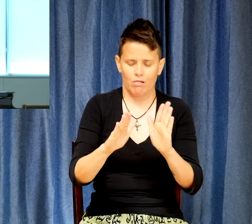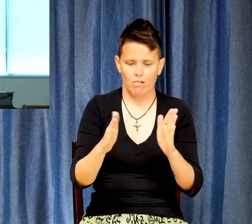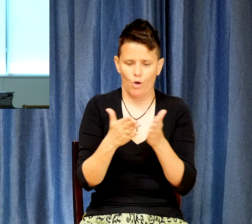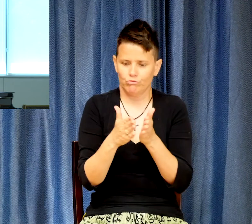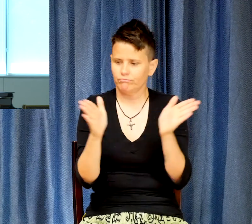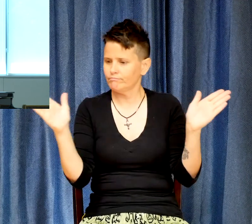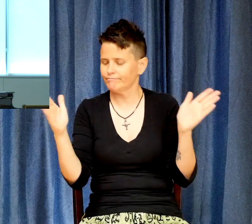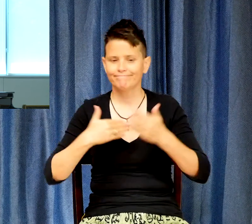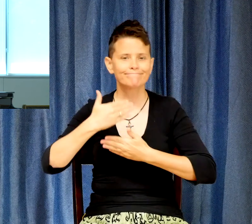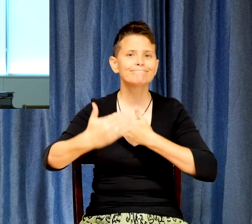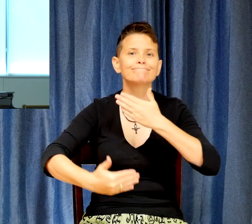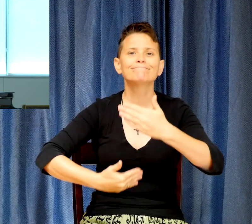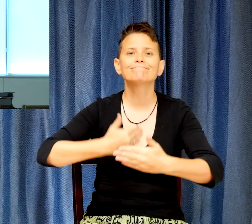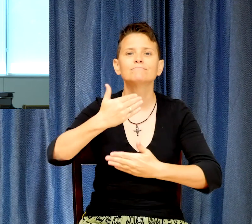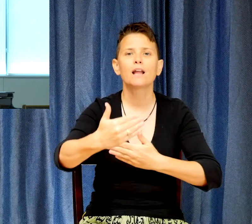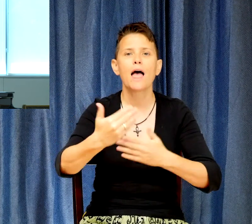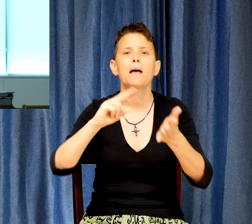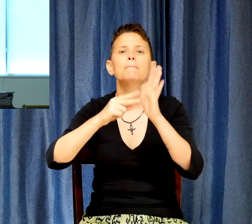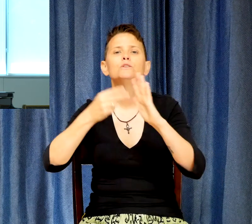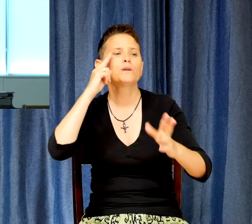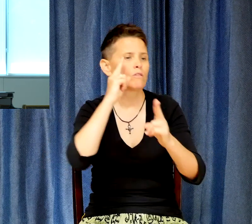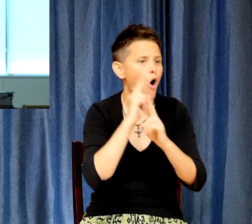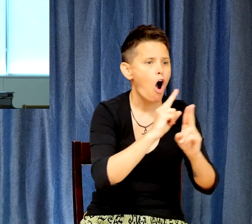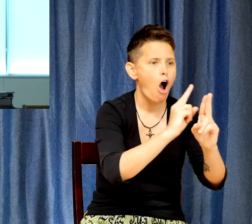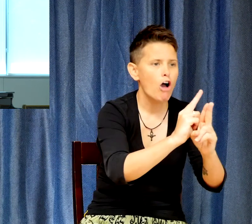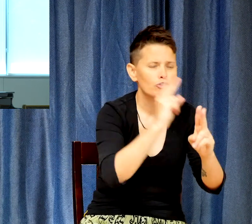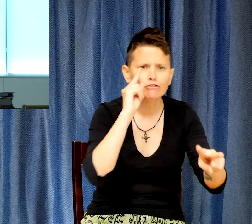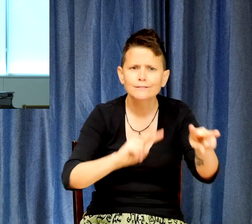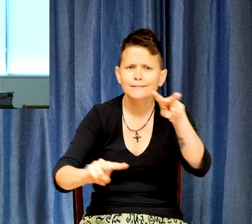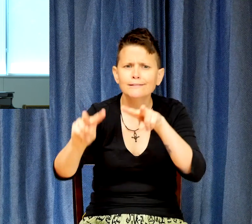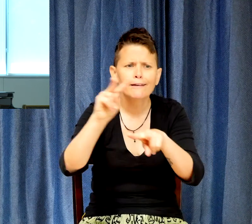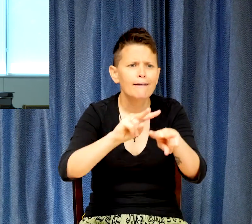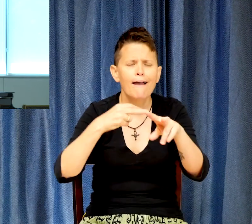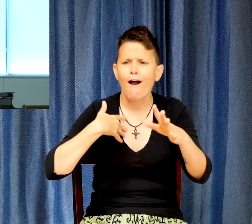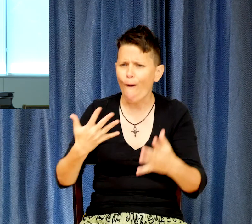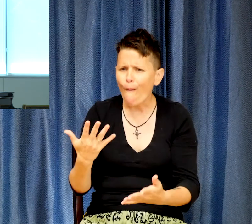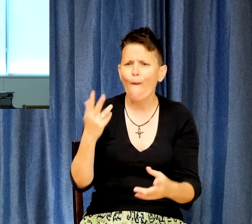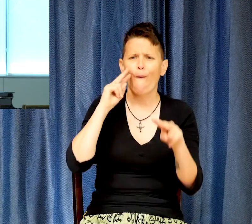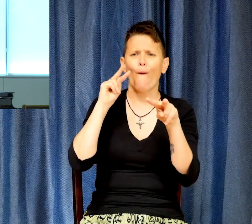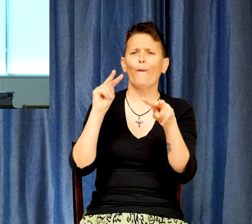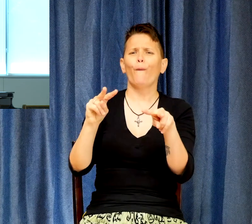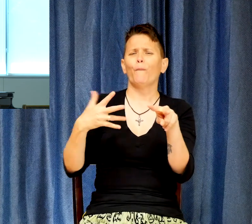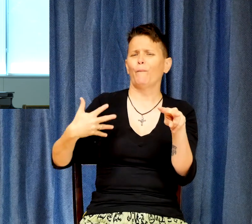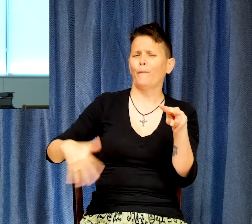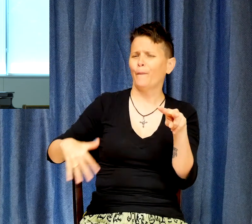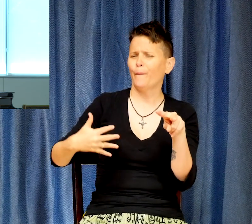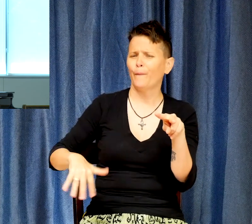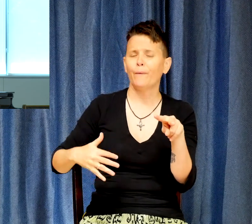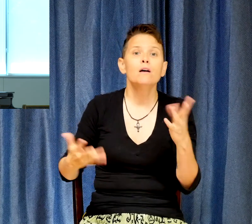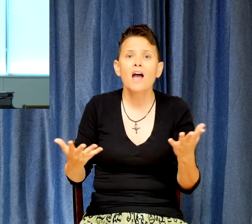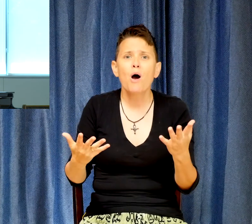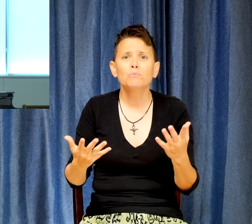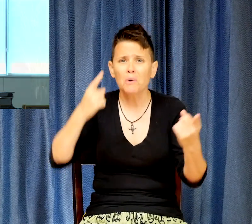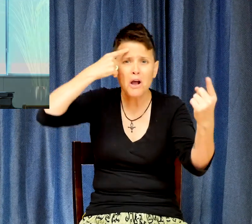where we honor each other, where we see each other, where we hold each other, even if we don't agree.